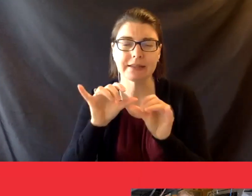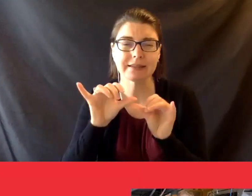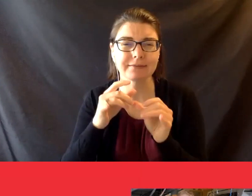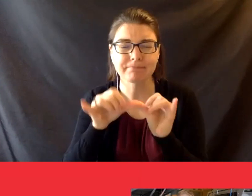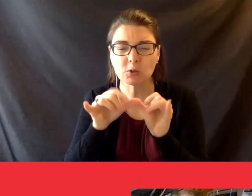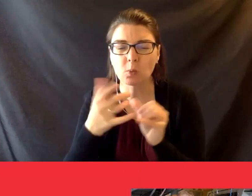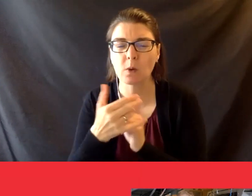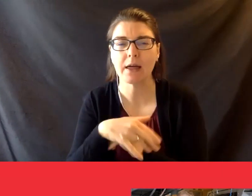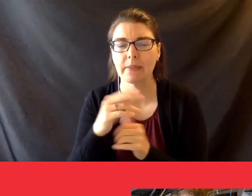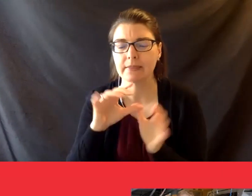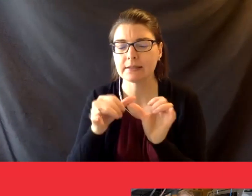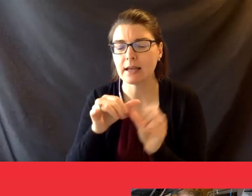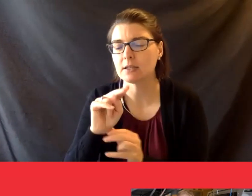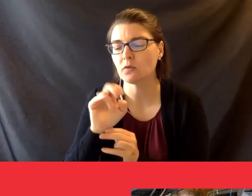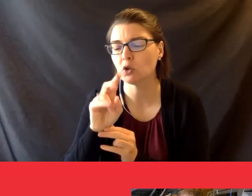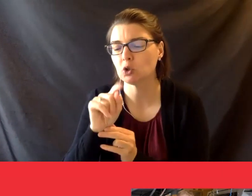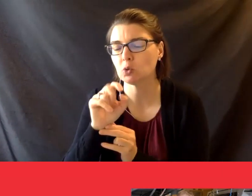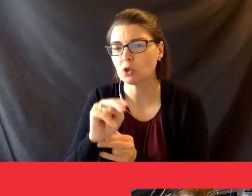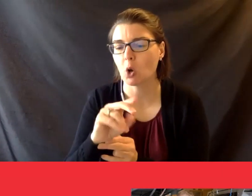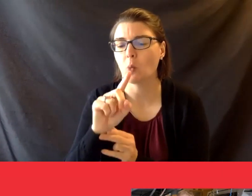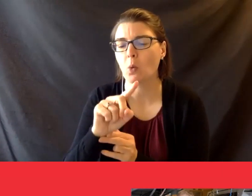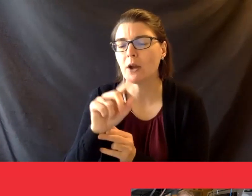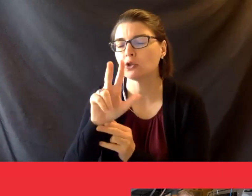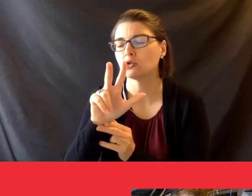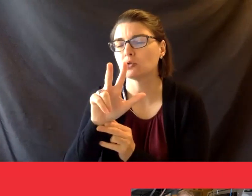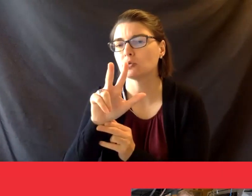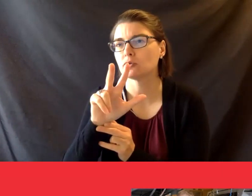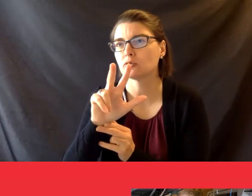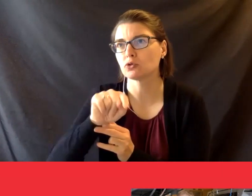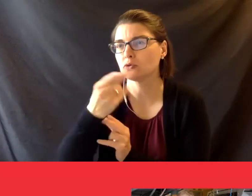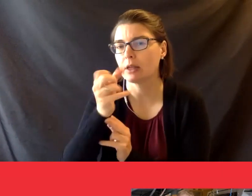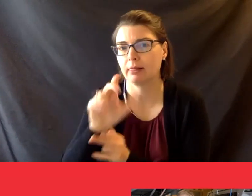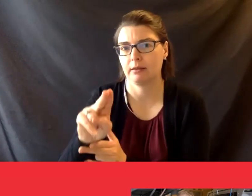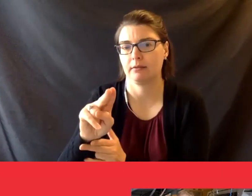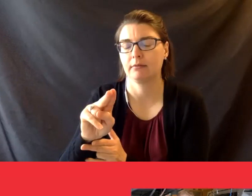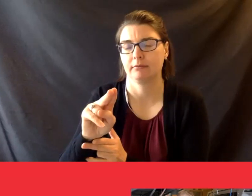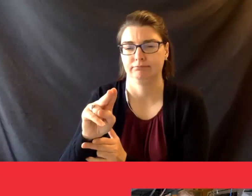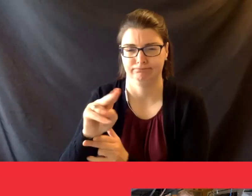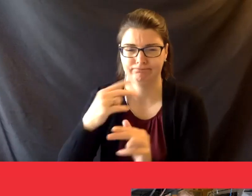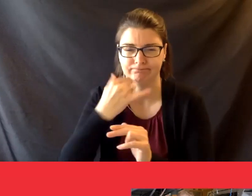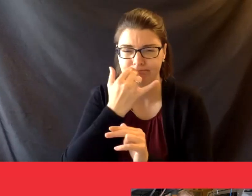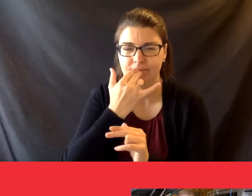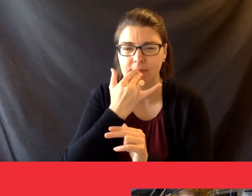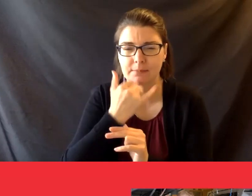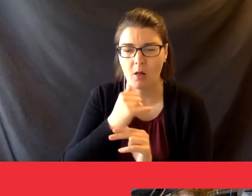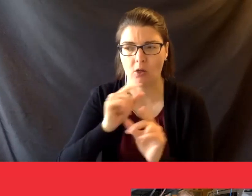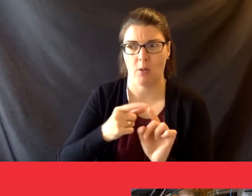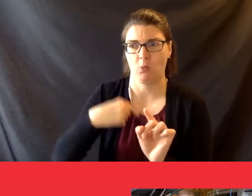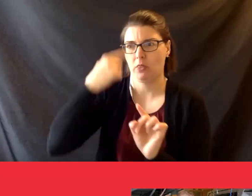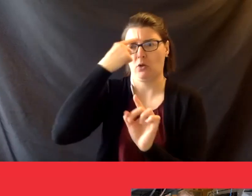a millimeter. The study confirmed the 2010 finding that the proton is smaller than previously